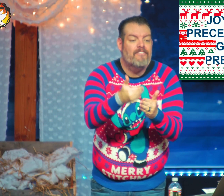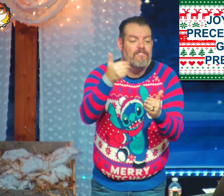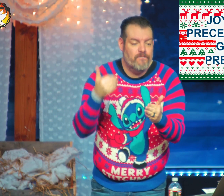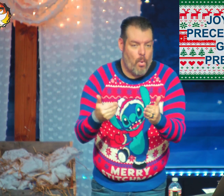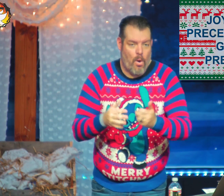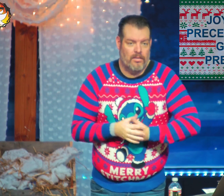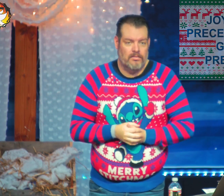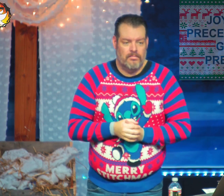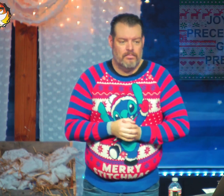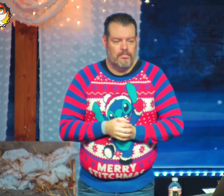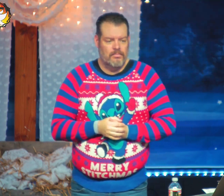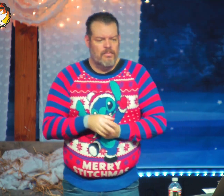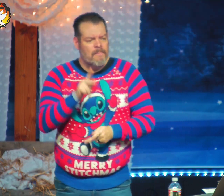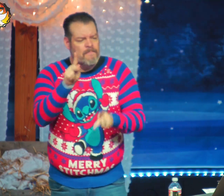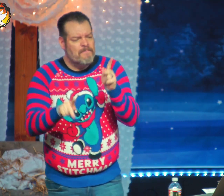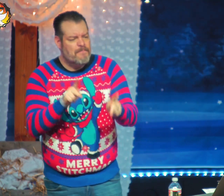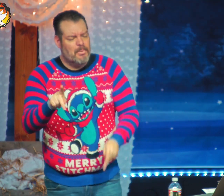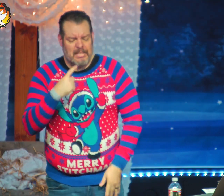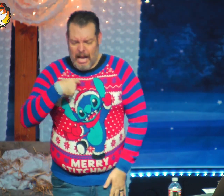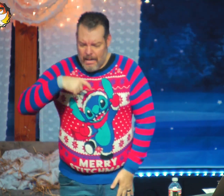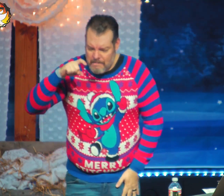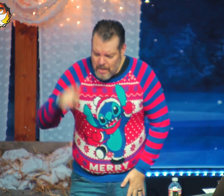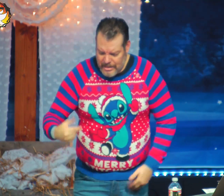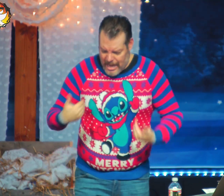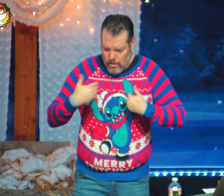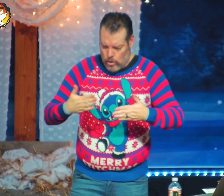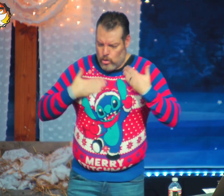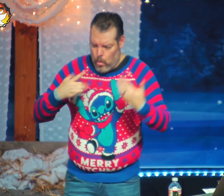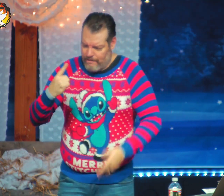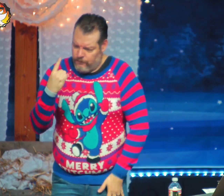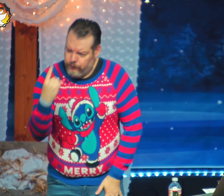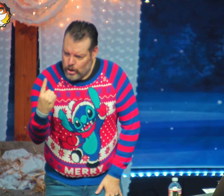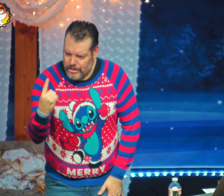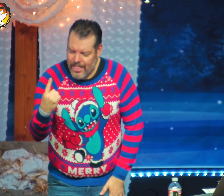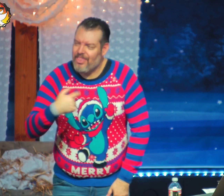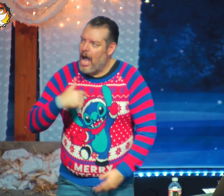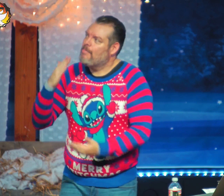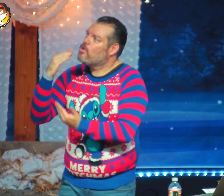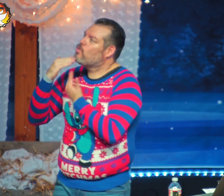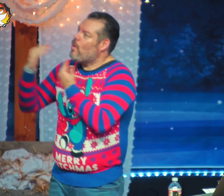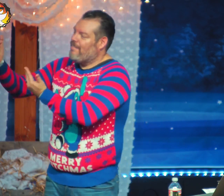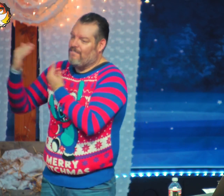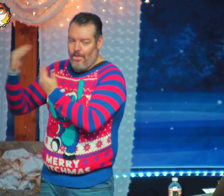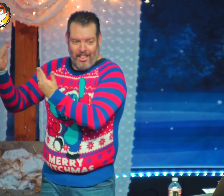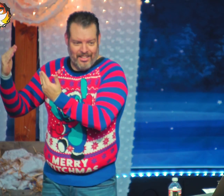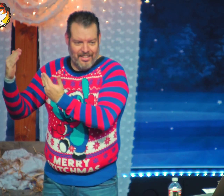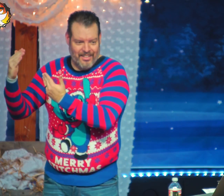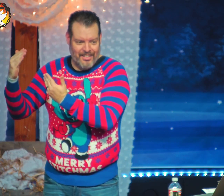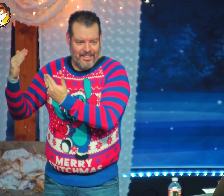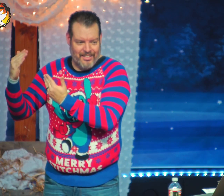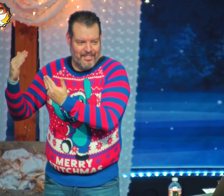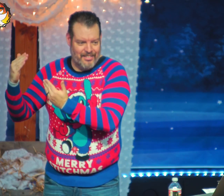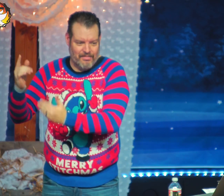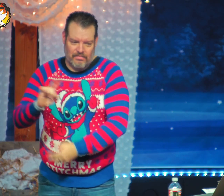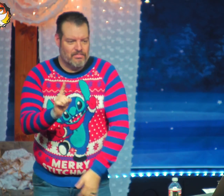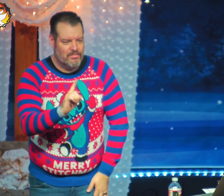Joy does not precede gratitude. Gratitude precedes joy. So you have to,